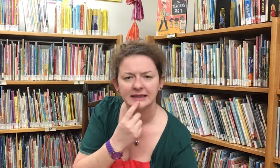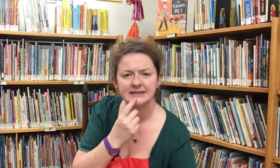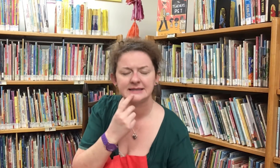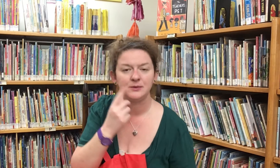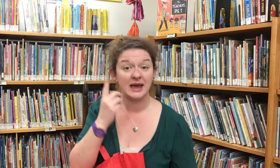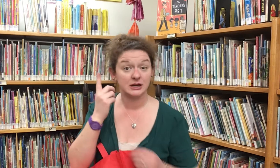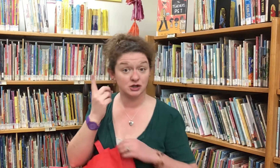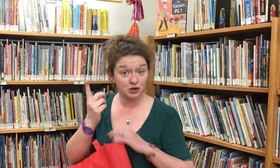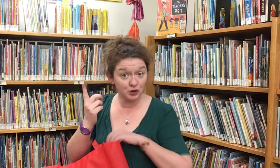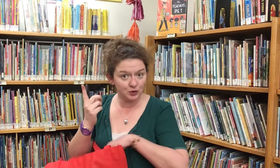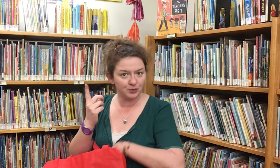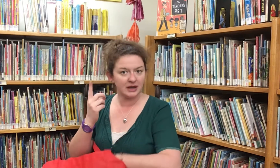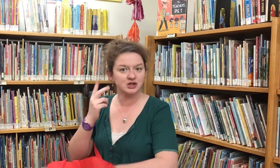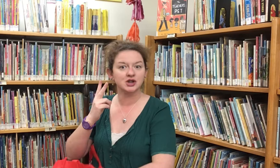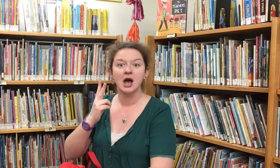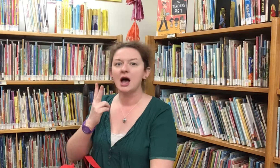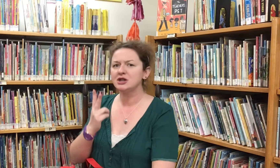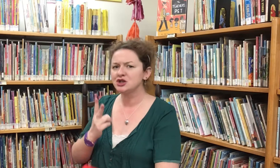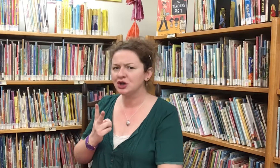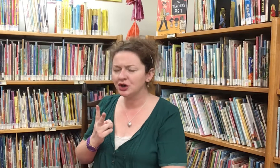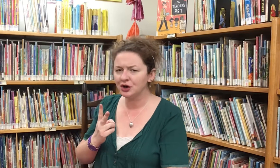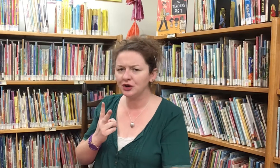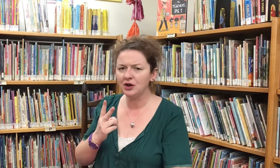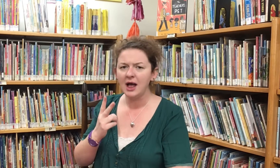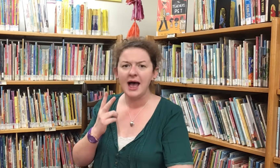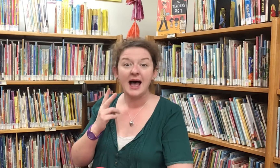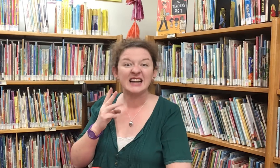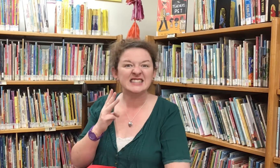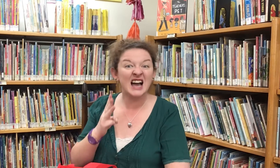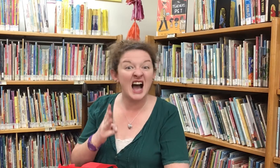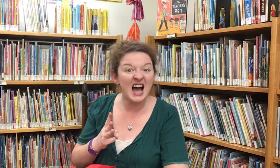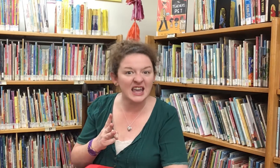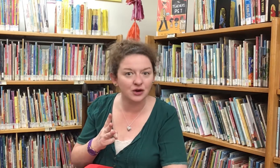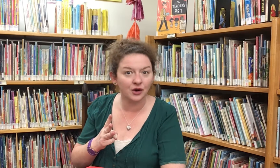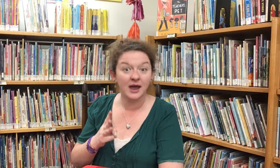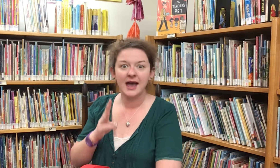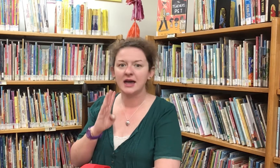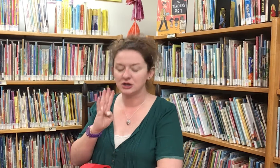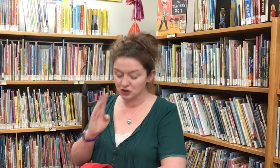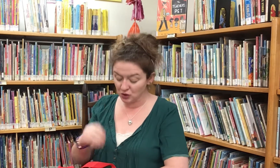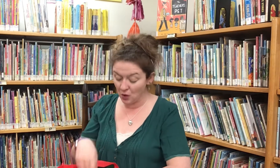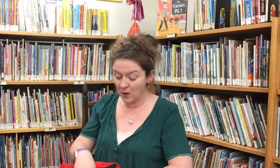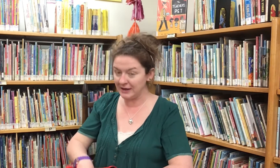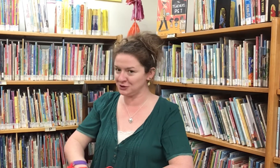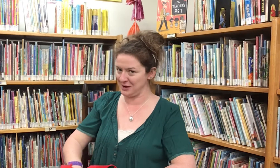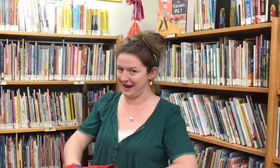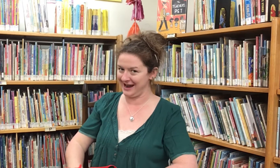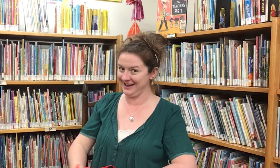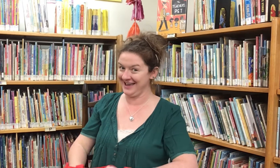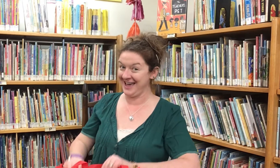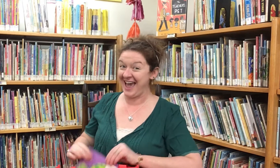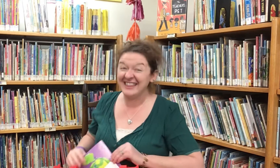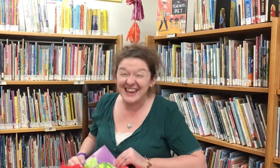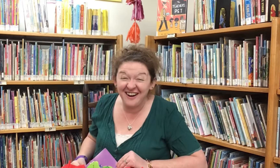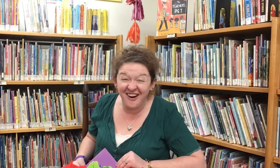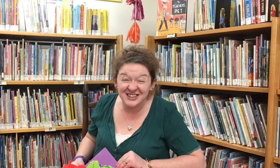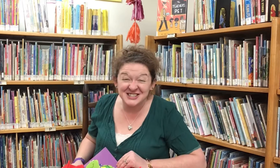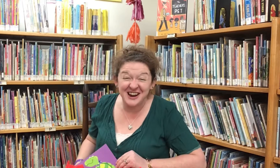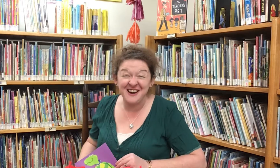see, we had a toothbrush, a turtle, a tiger, and a toy train. And they all start